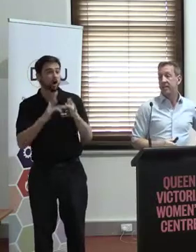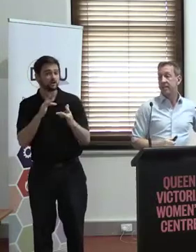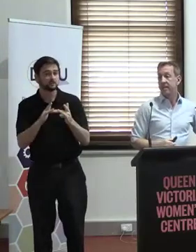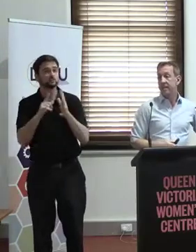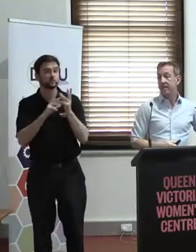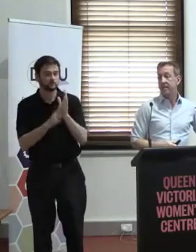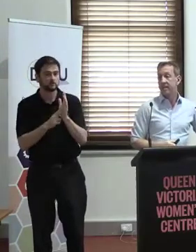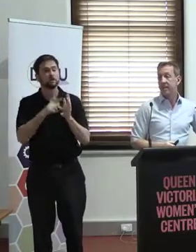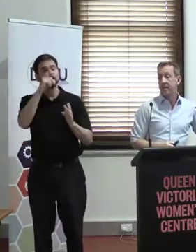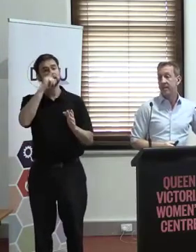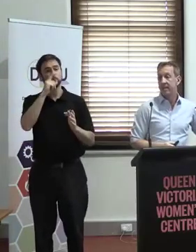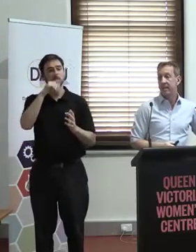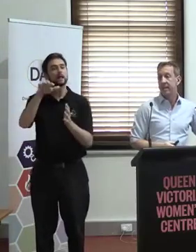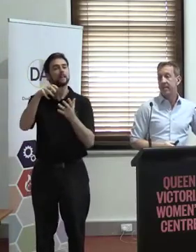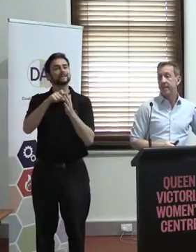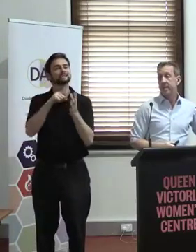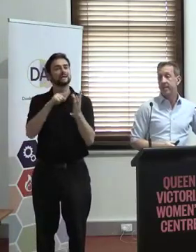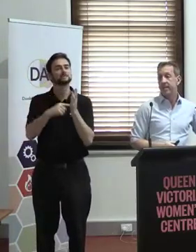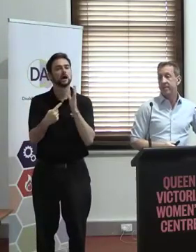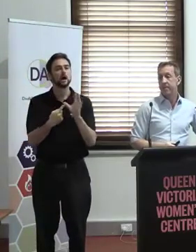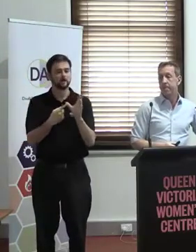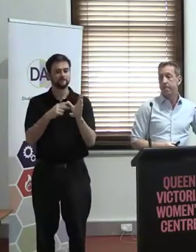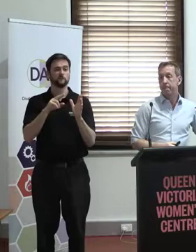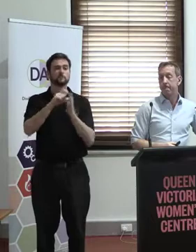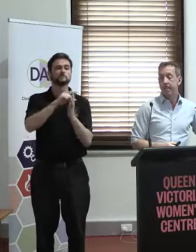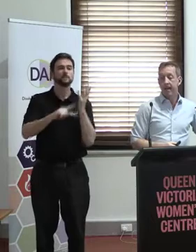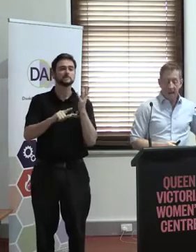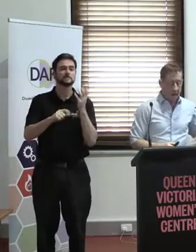on disability support pension applications and appeals?